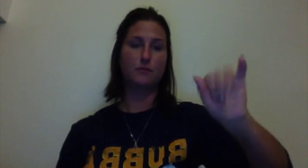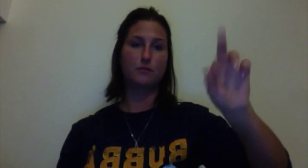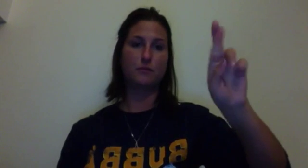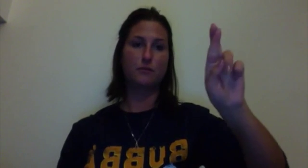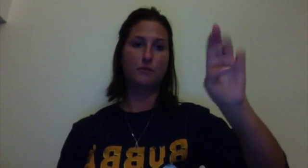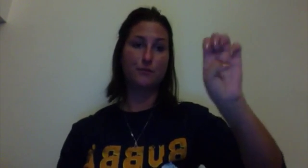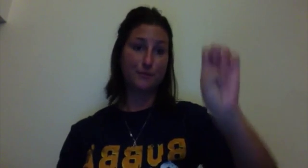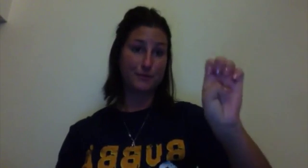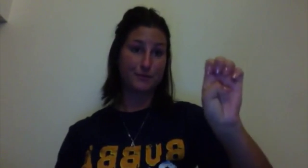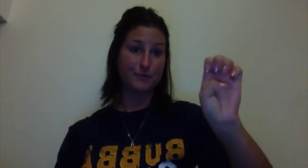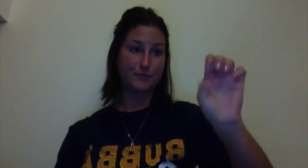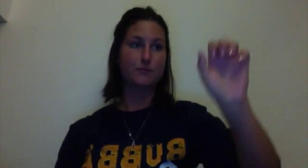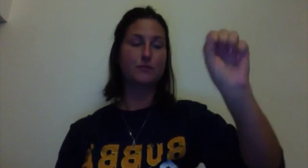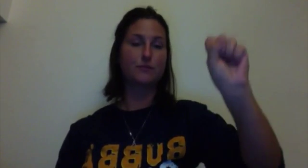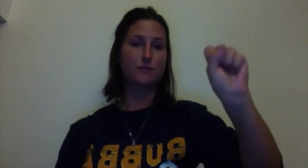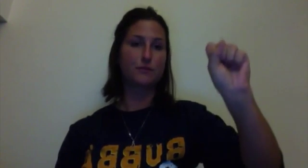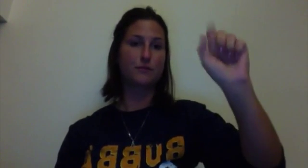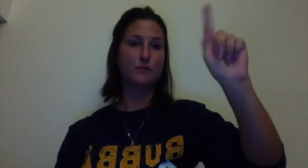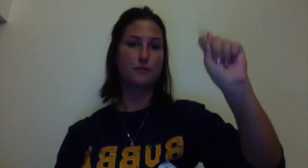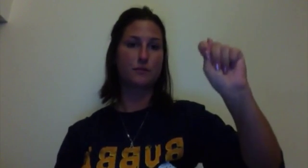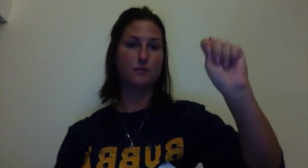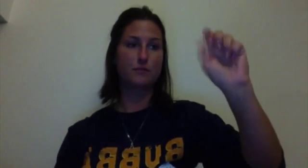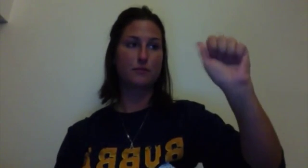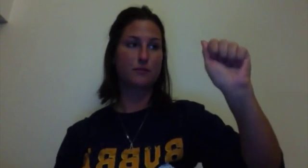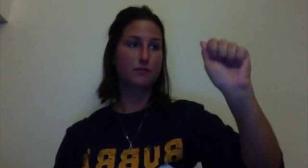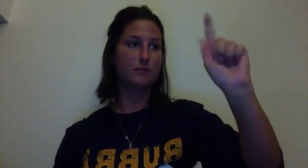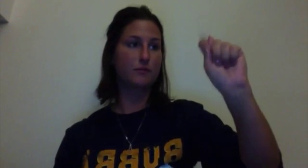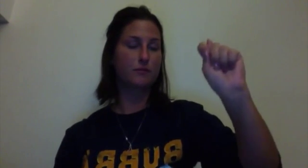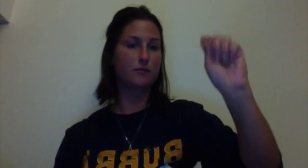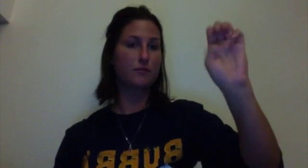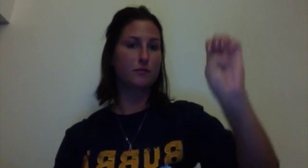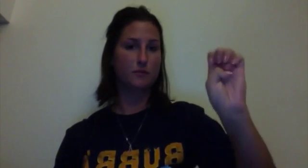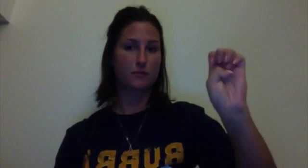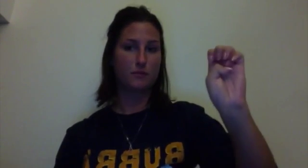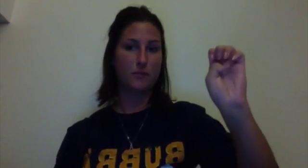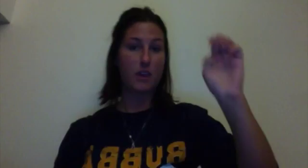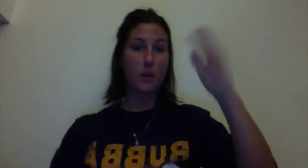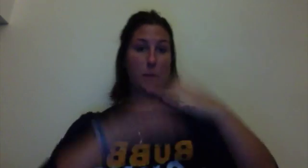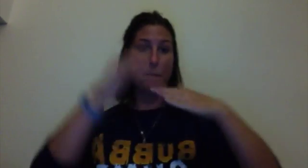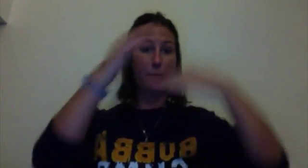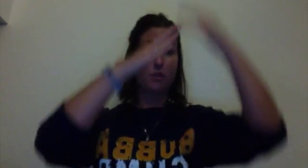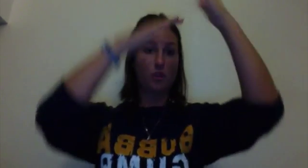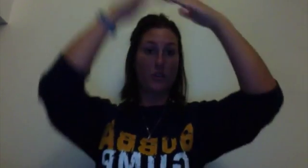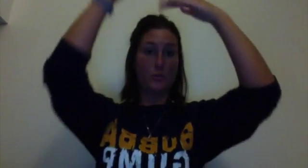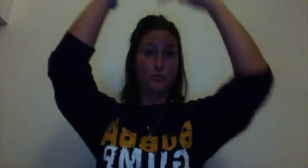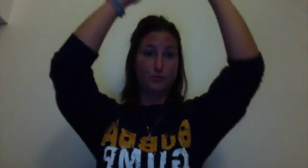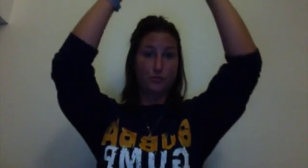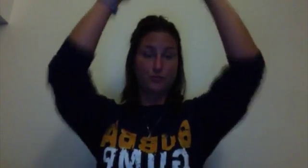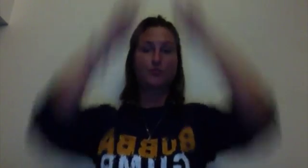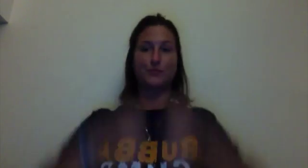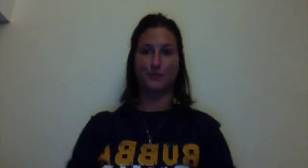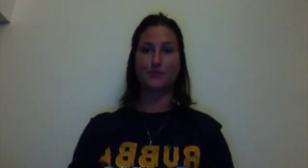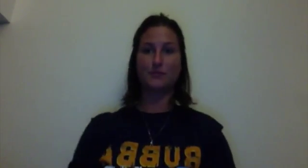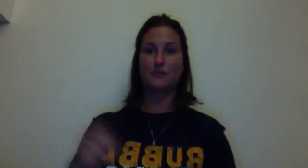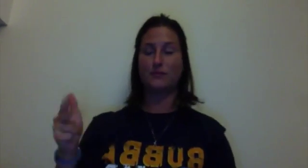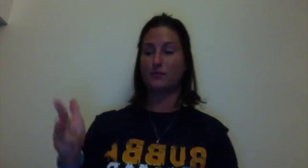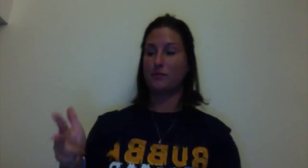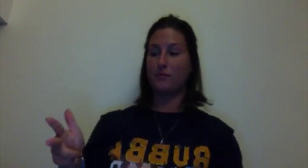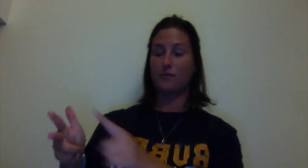When I decided to enroll as a Deaf Studies minor, I thought I would be learning about the history of the deaf and how to work with the deaf